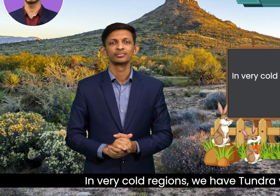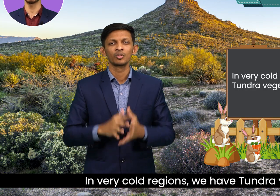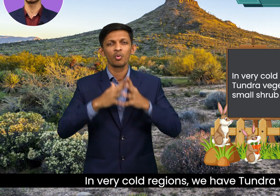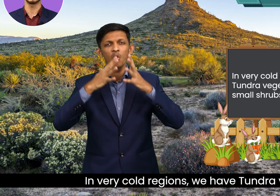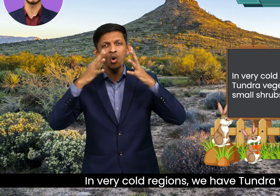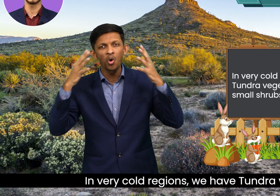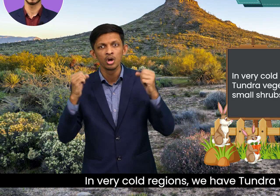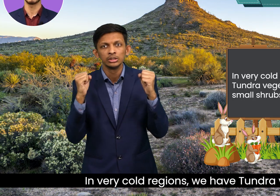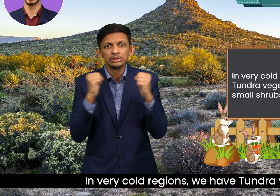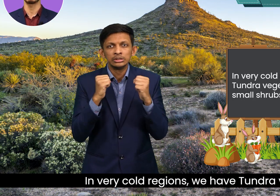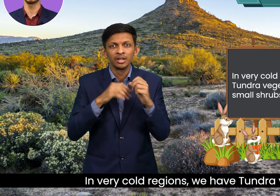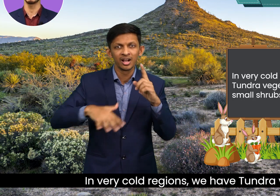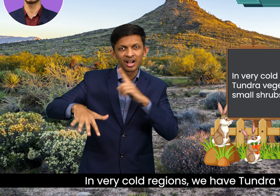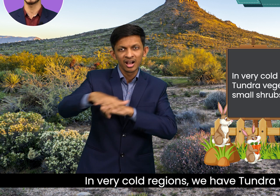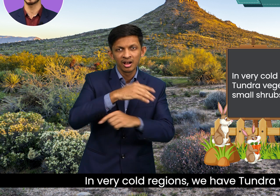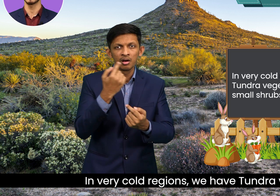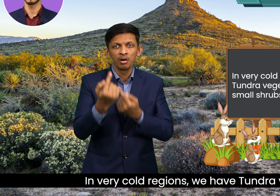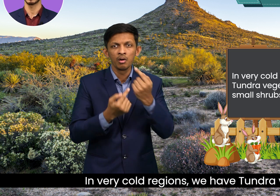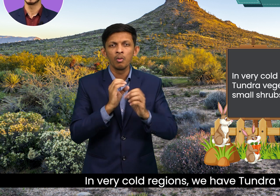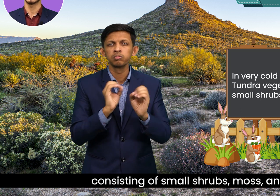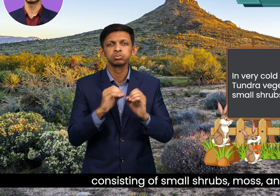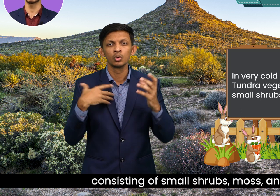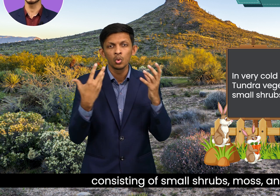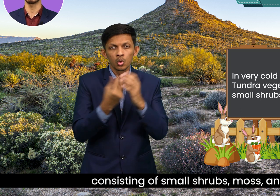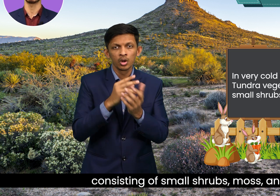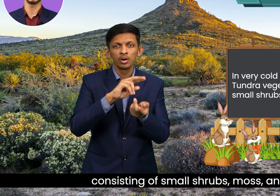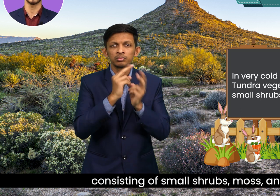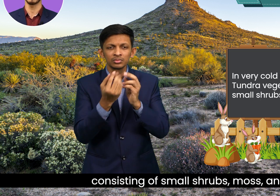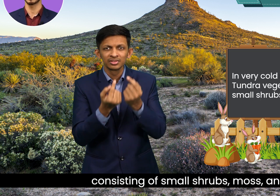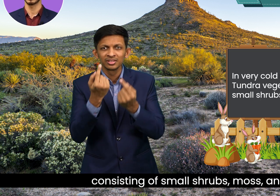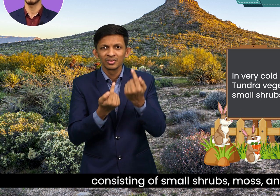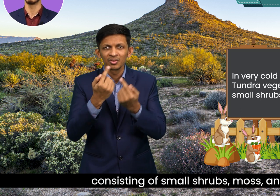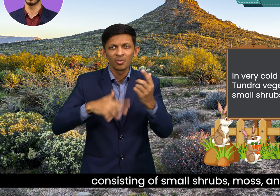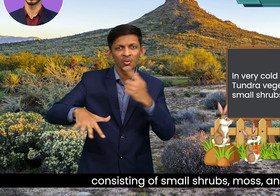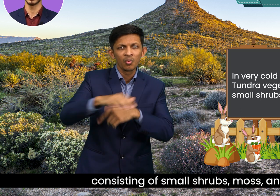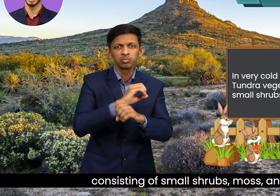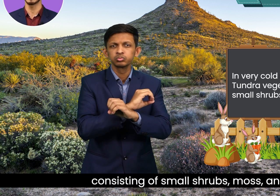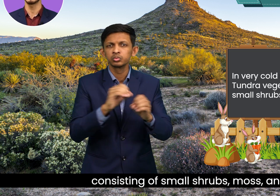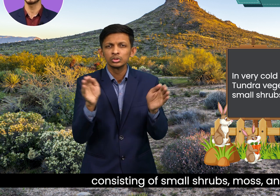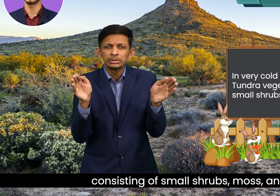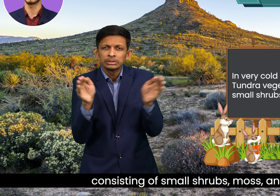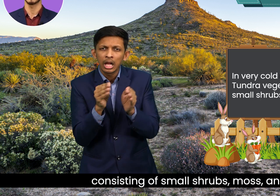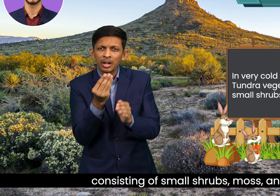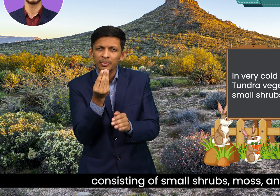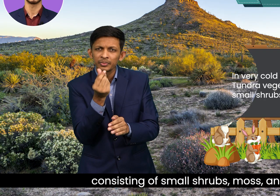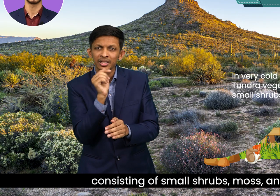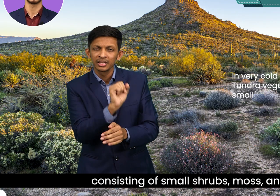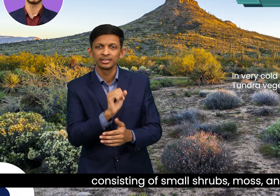In very cold regions, we have tundra vegetation consisting of small shrubs, moss and